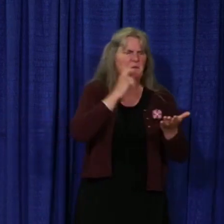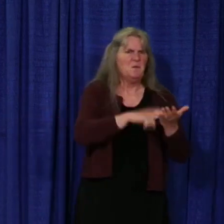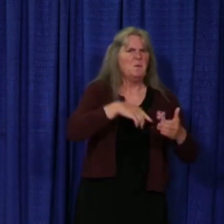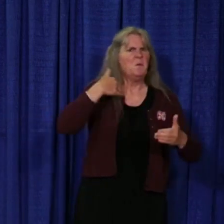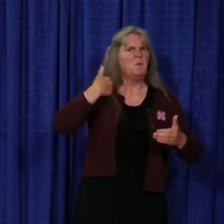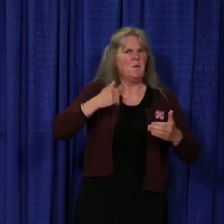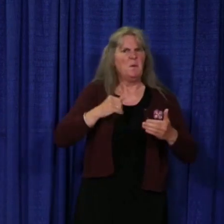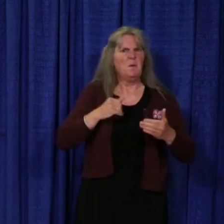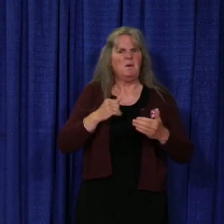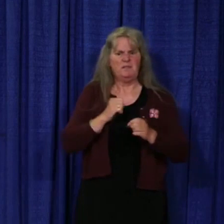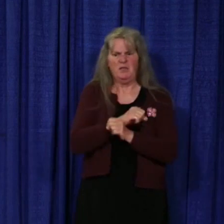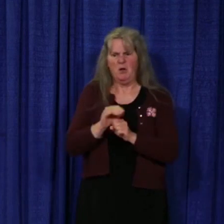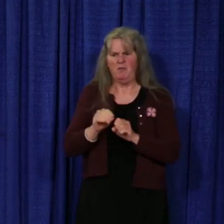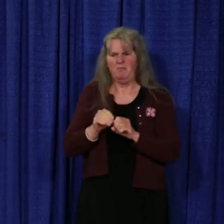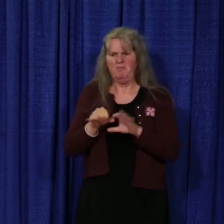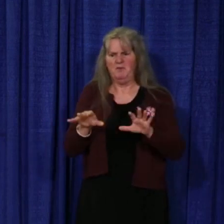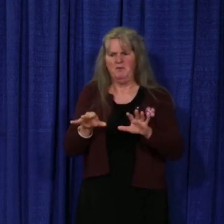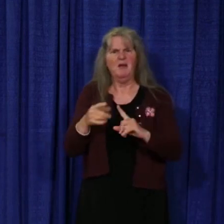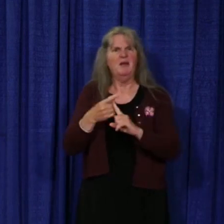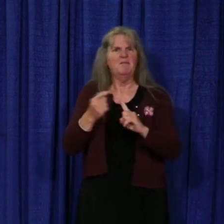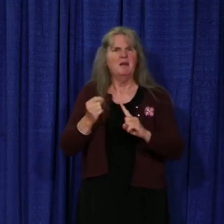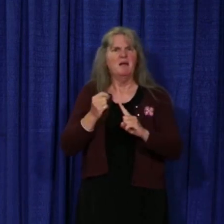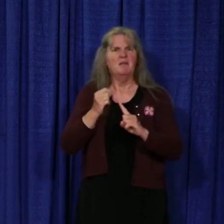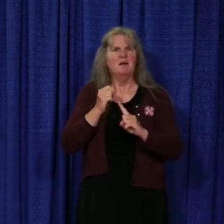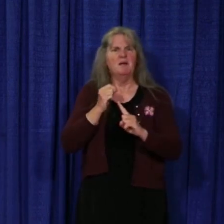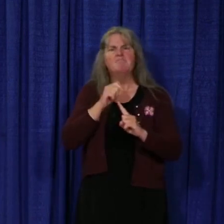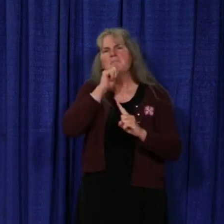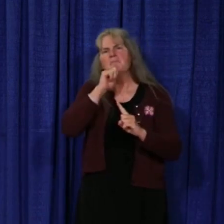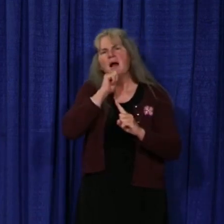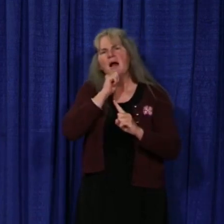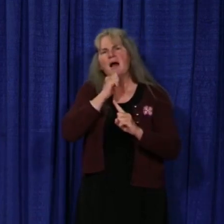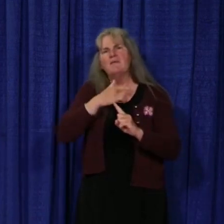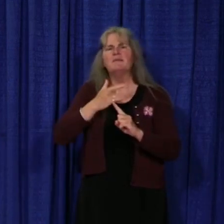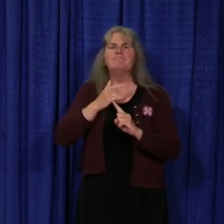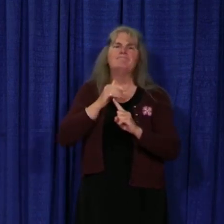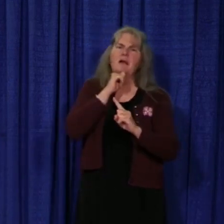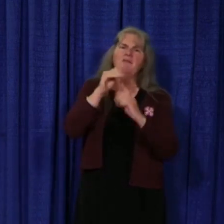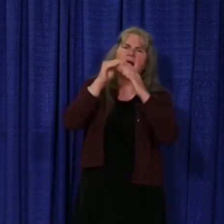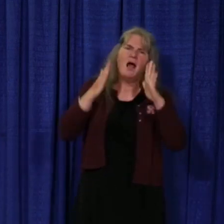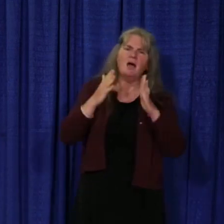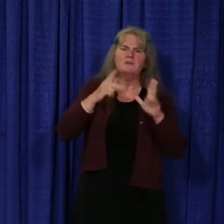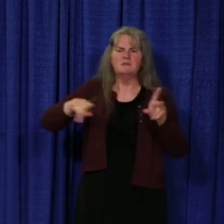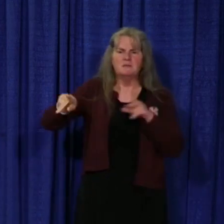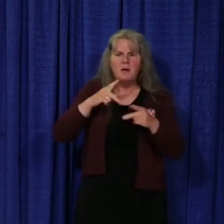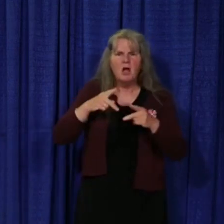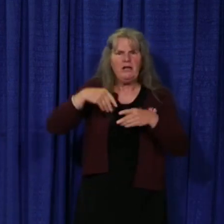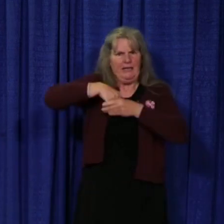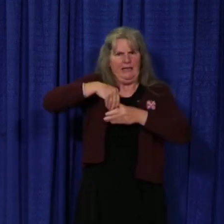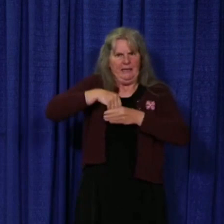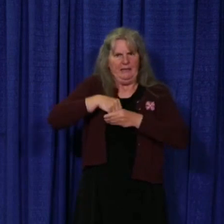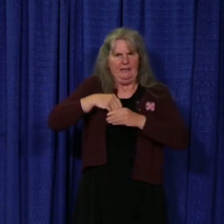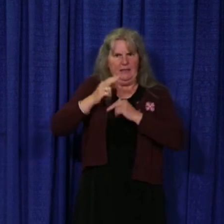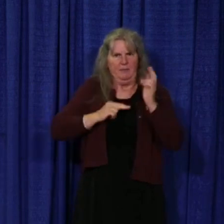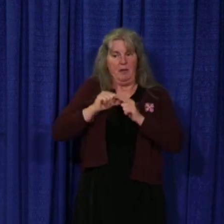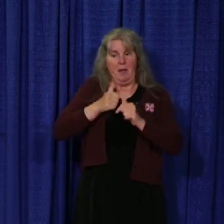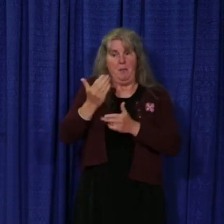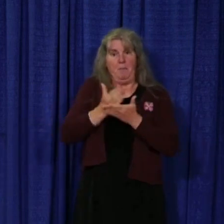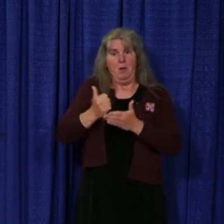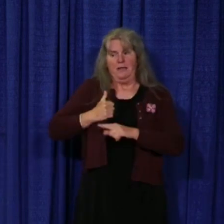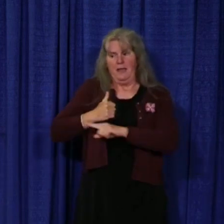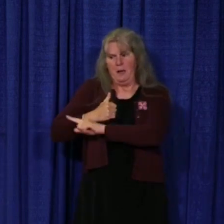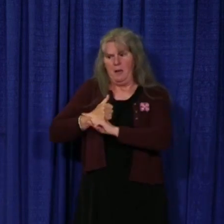significant spread resulting from private gatherings in people's homes and in other indoor spaces in other regions in